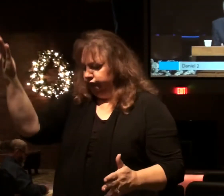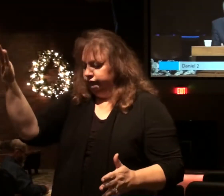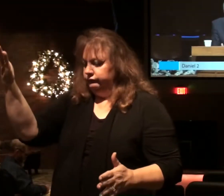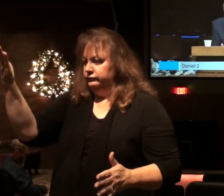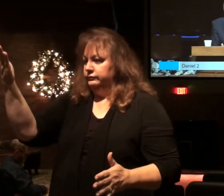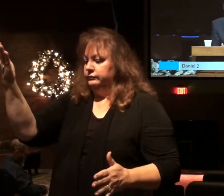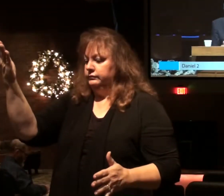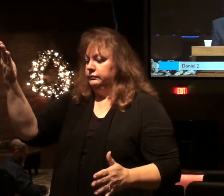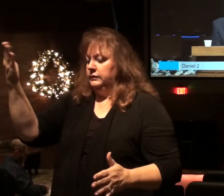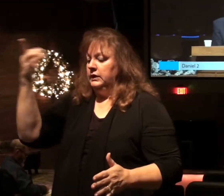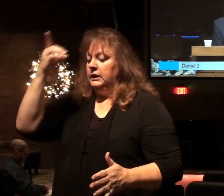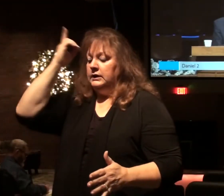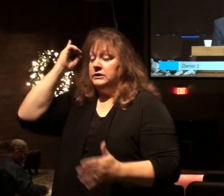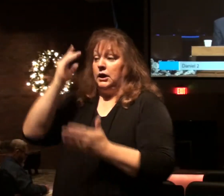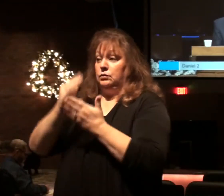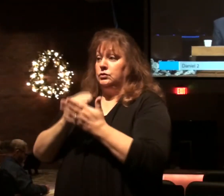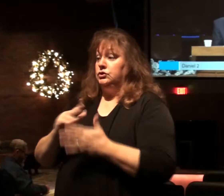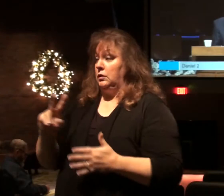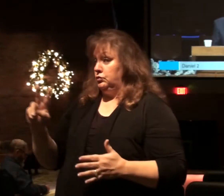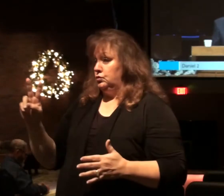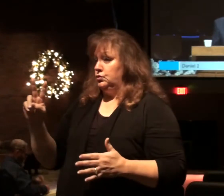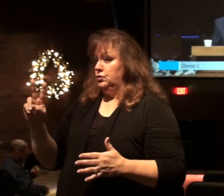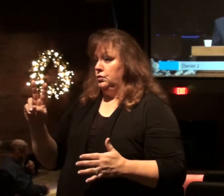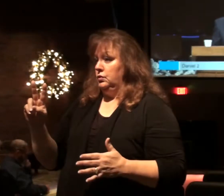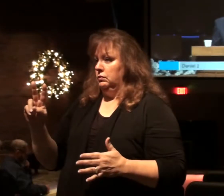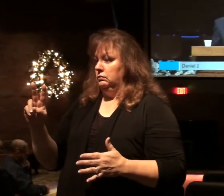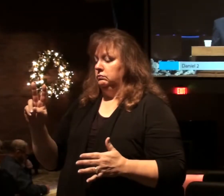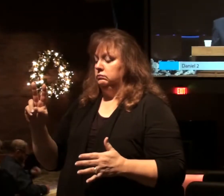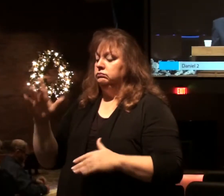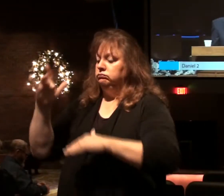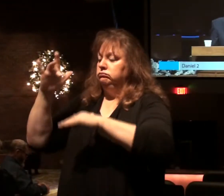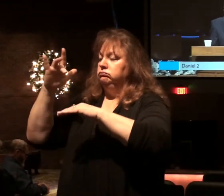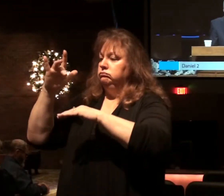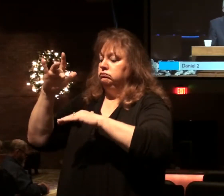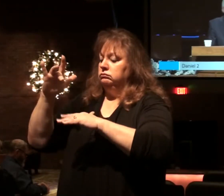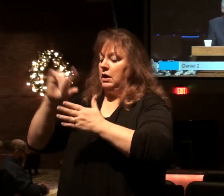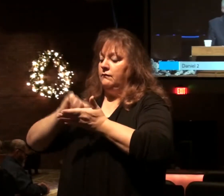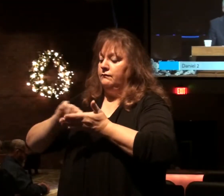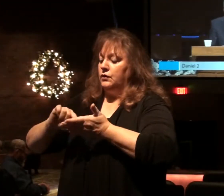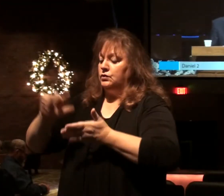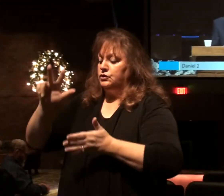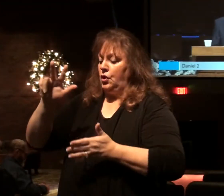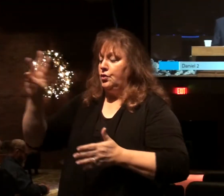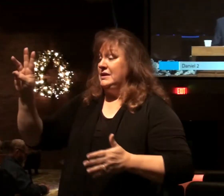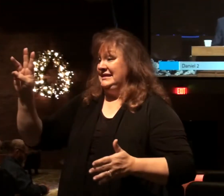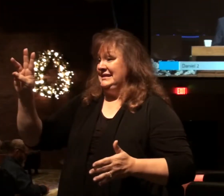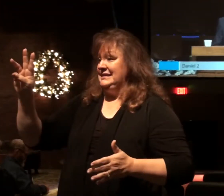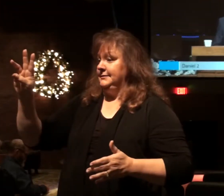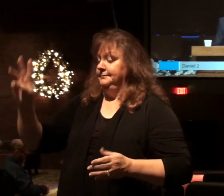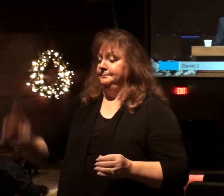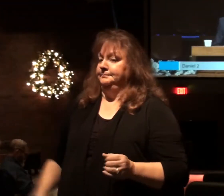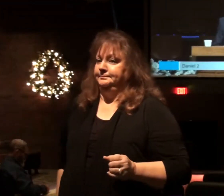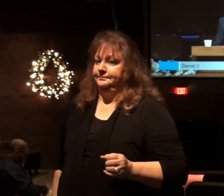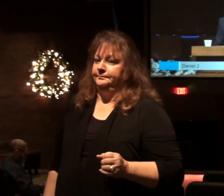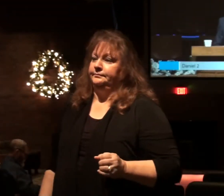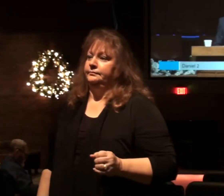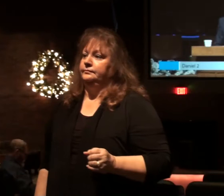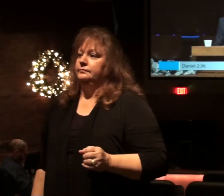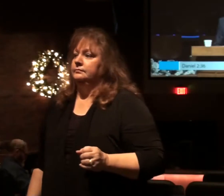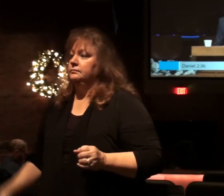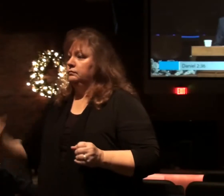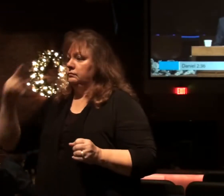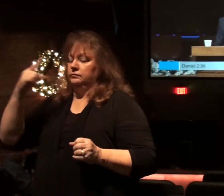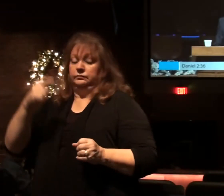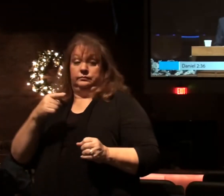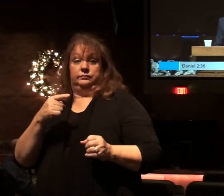In Daniel chapter 2, walk through, picking up with verse 36. This was the